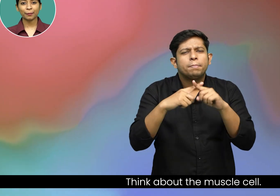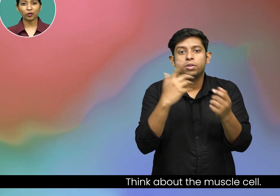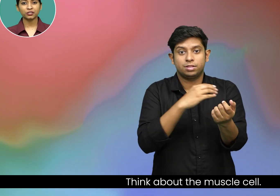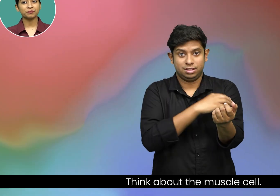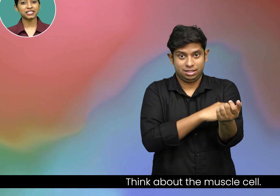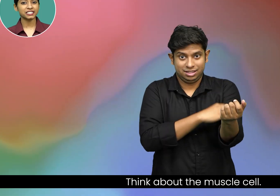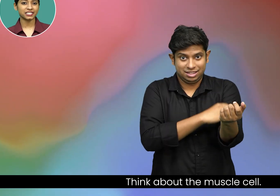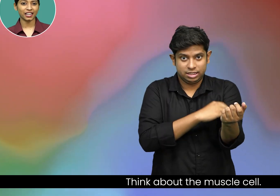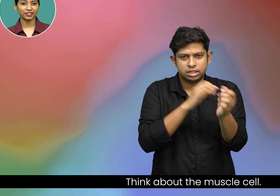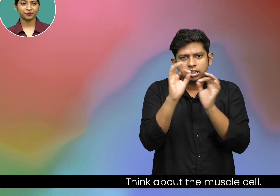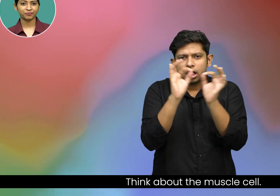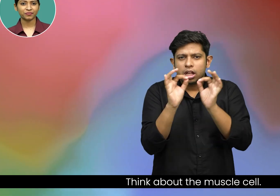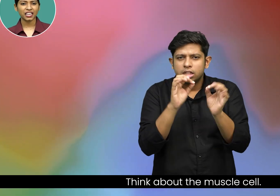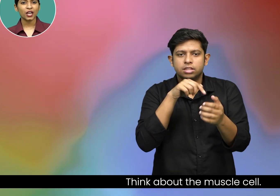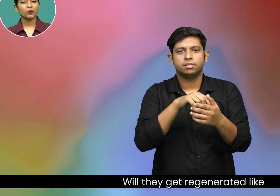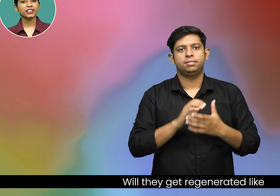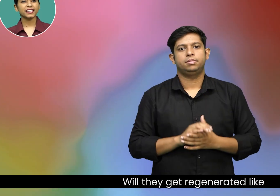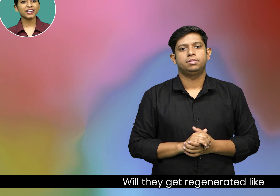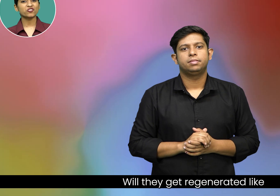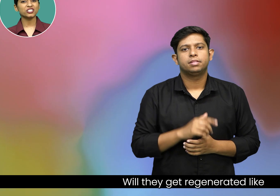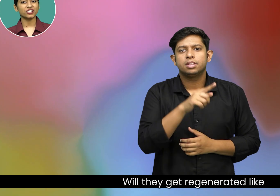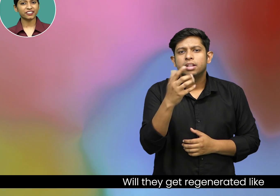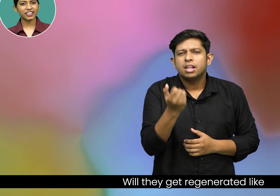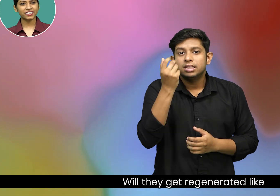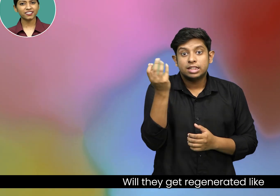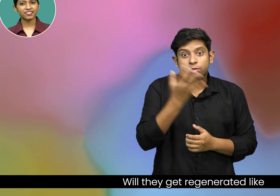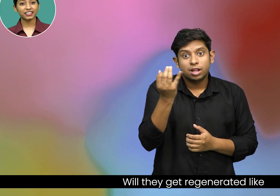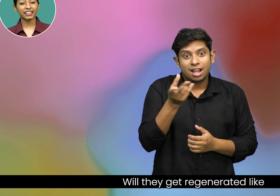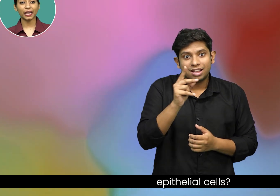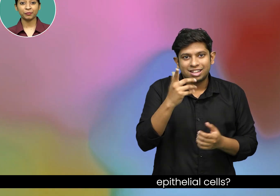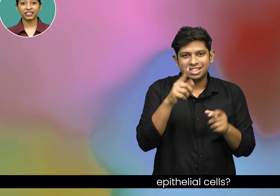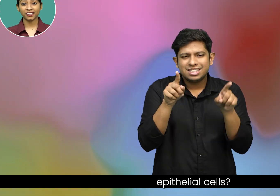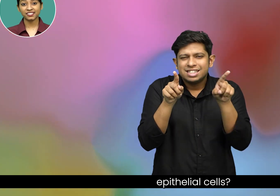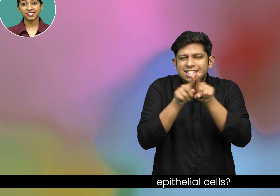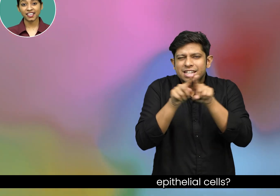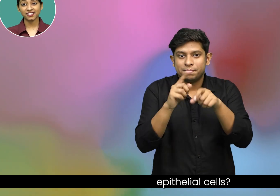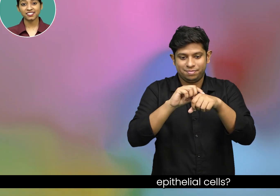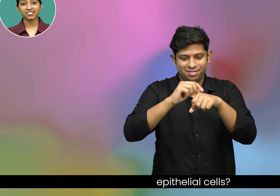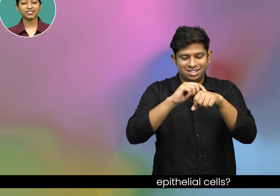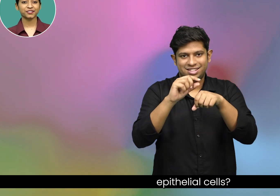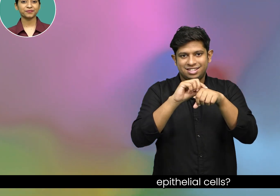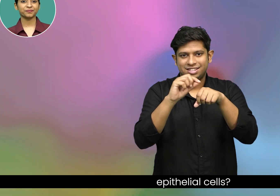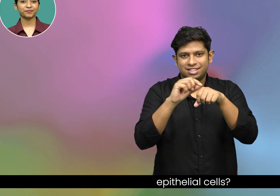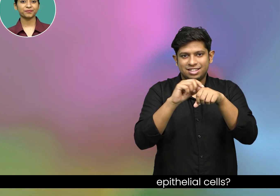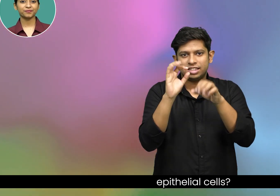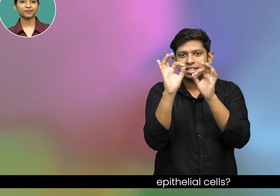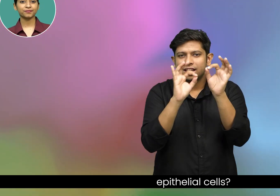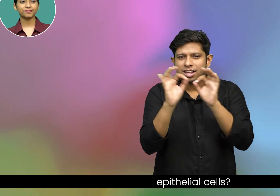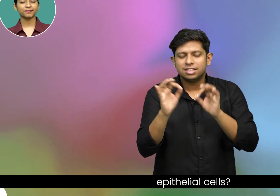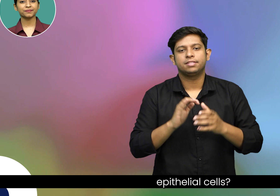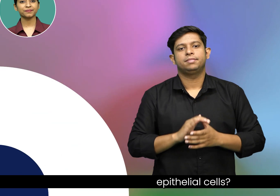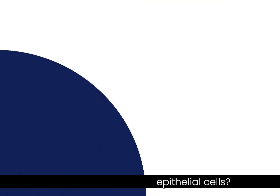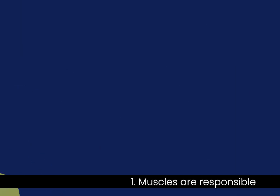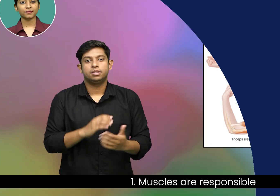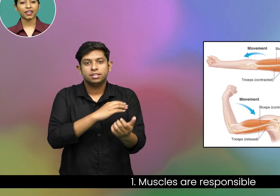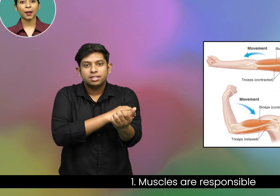Think about the muscle cell. Will they get regenerated like epithelial cells?